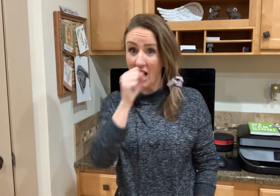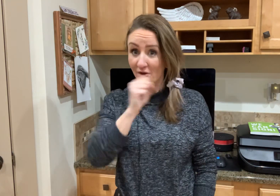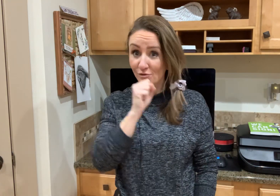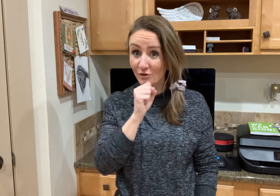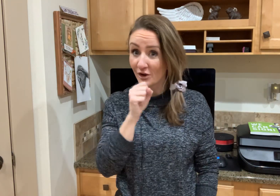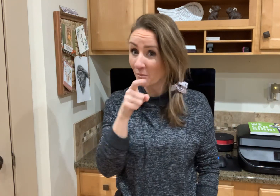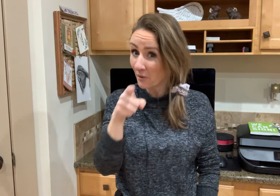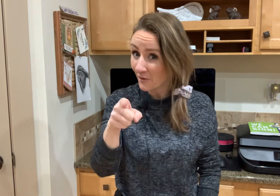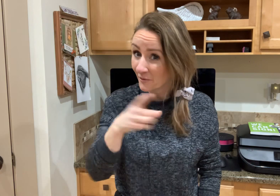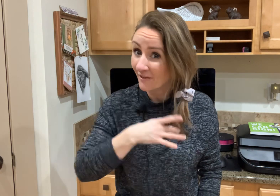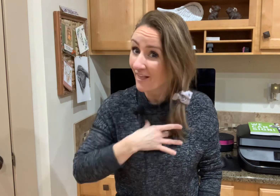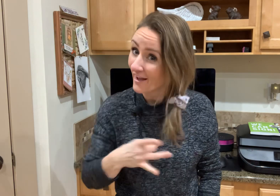cream.